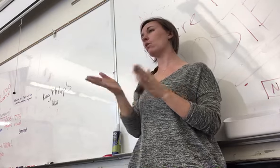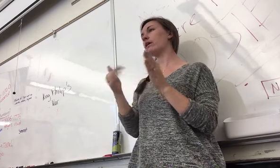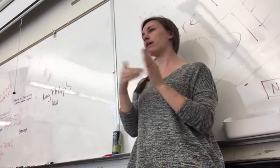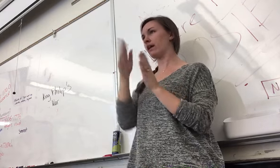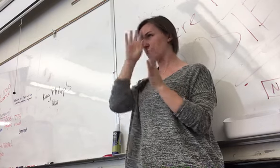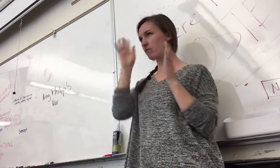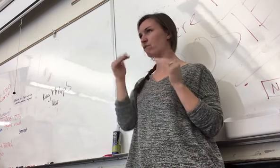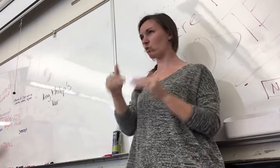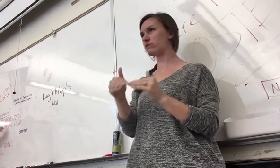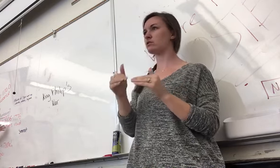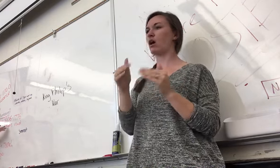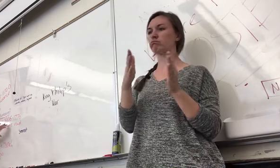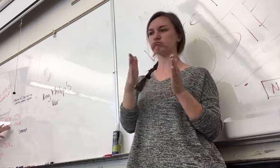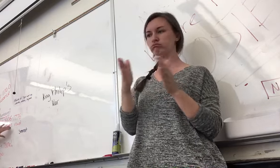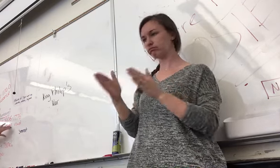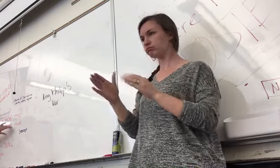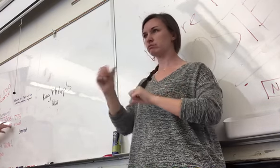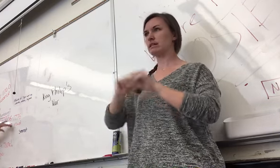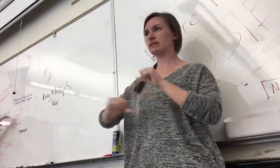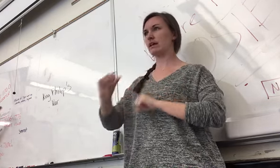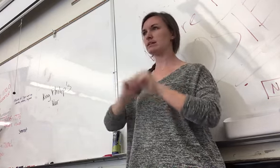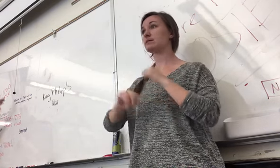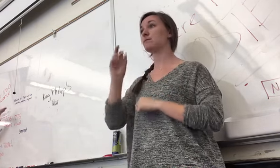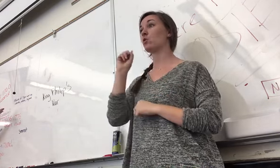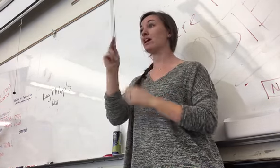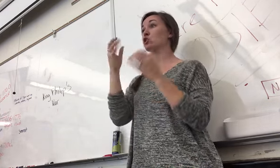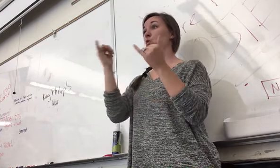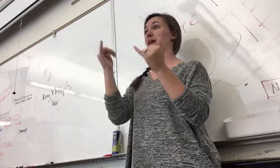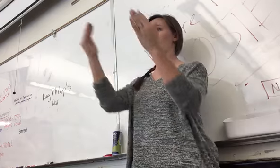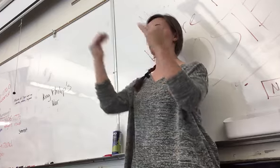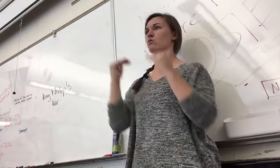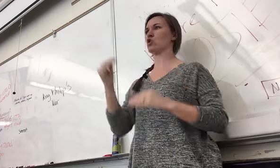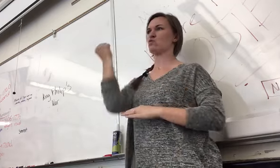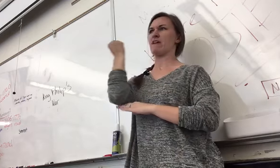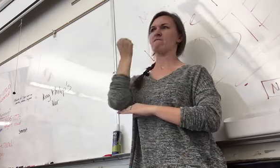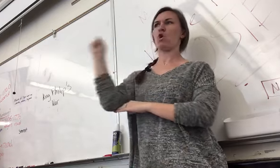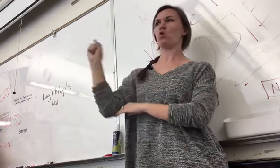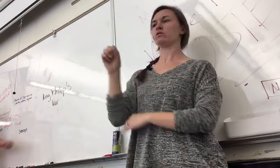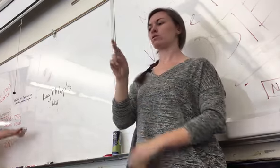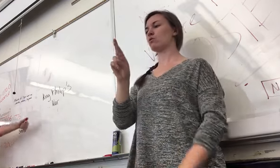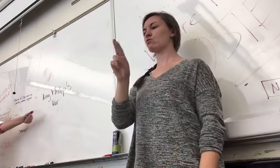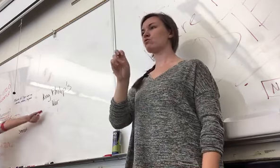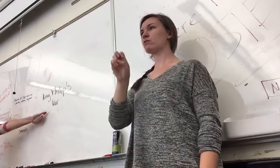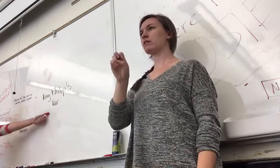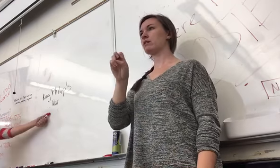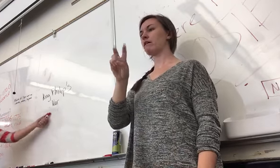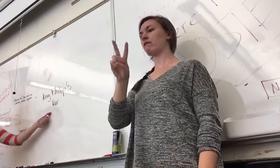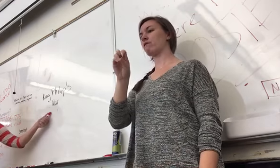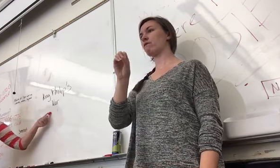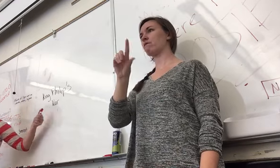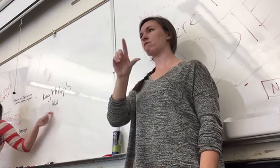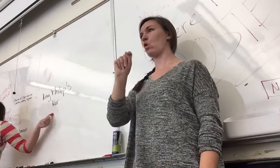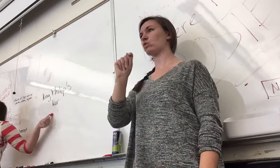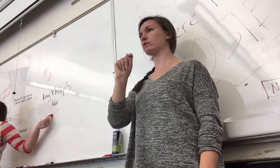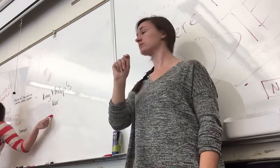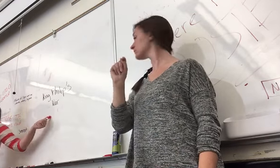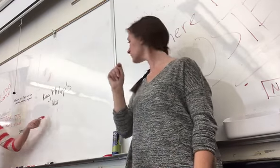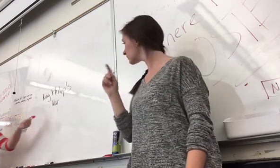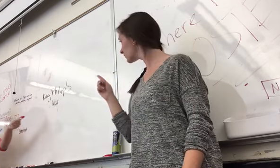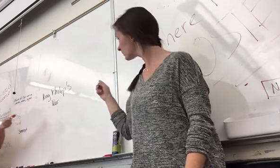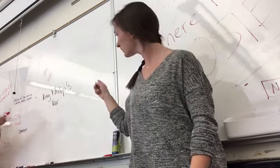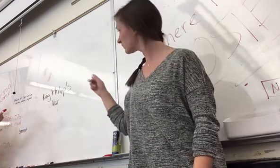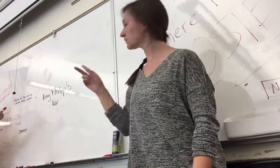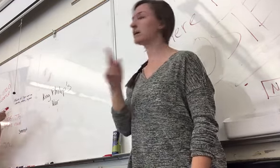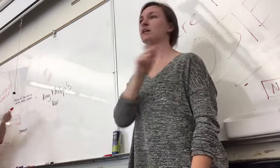Yes, transitioning. Okay, so now we're going to transition into revolts. Okay, we're going to start with King Philip's War, also known as the